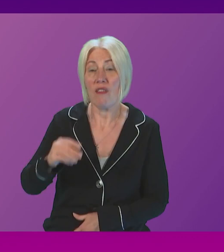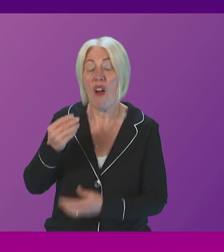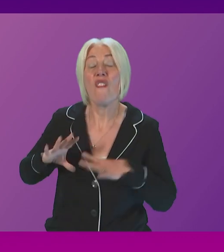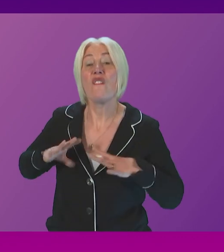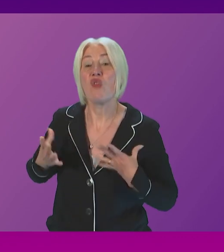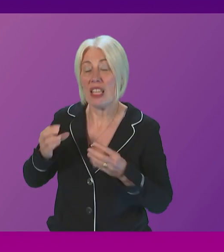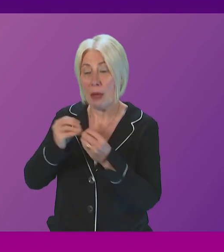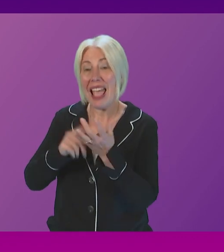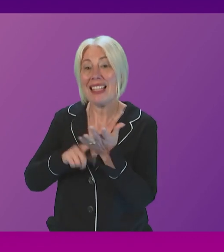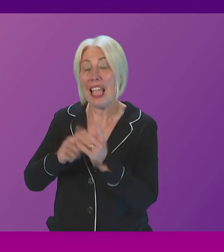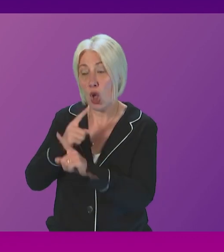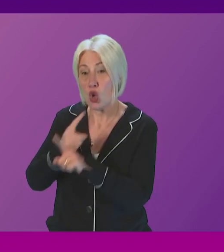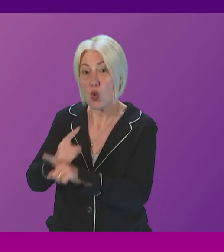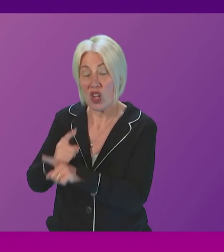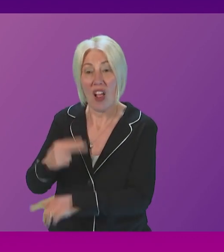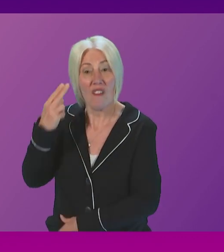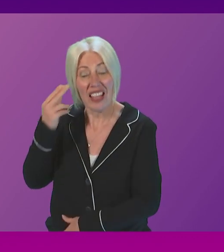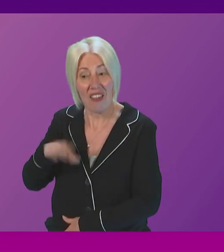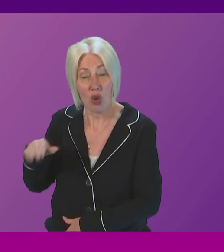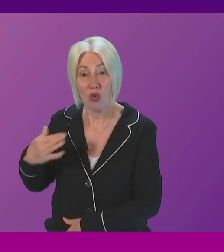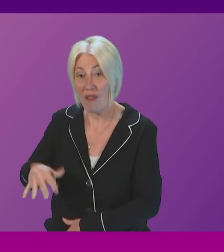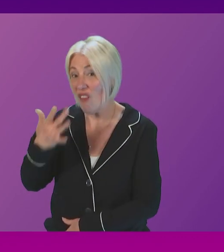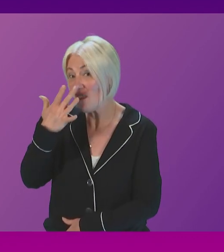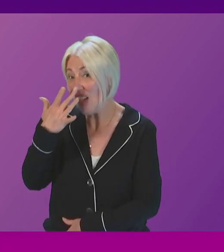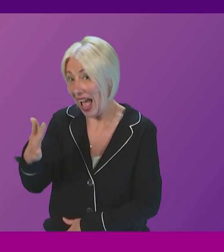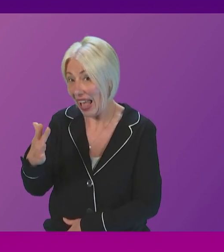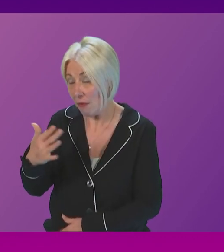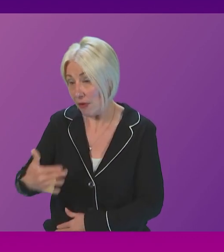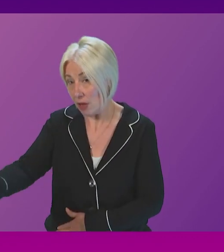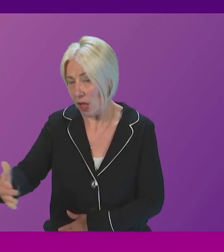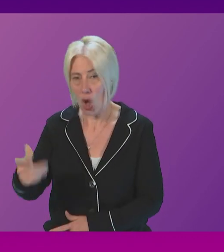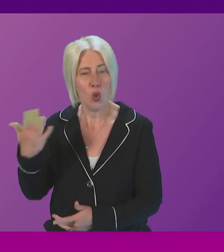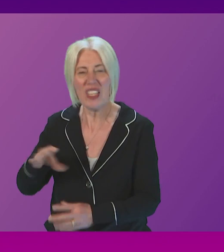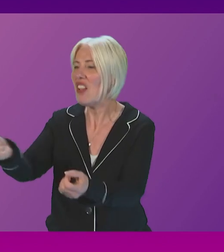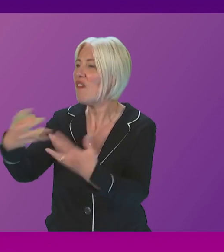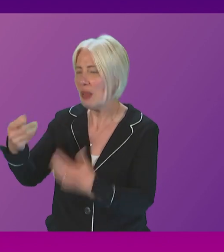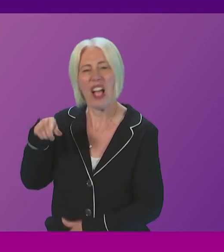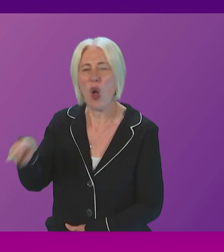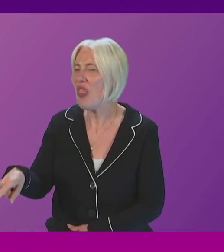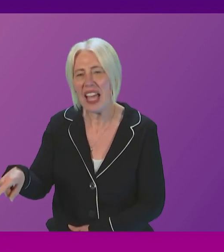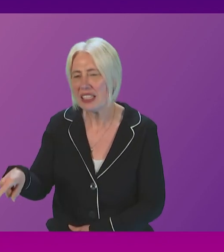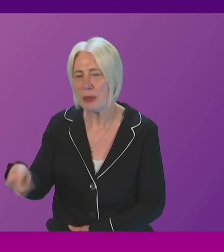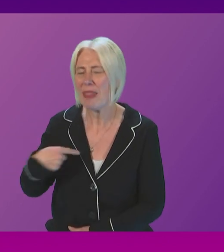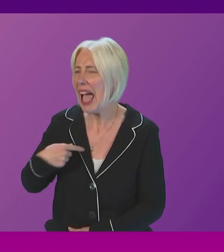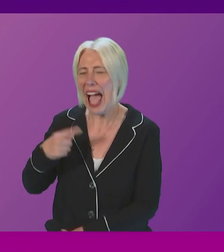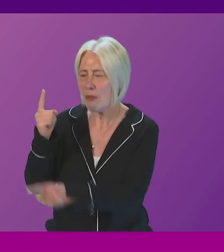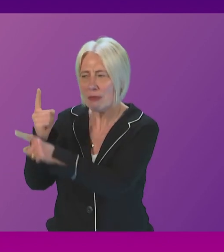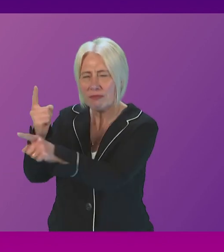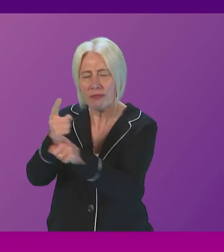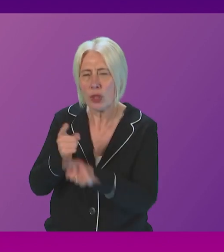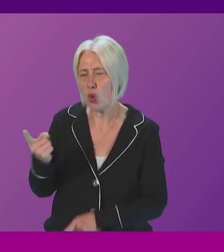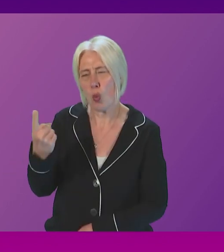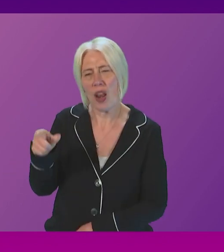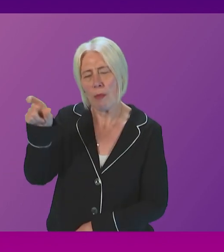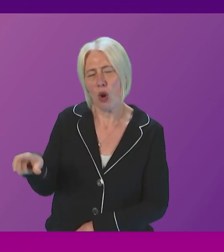for deaf children from the age of five. And I think it is important that we get some feedback on that. I have spoken to a